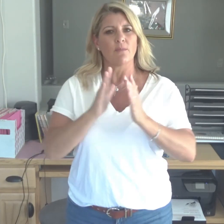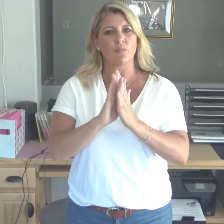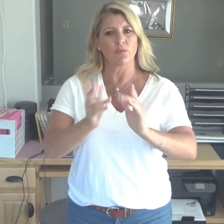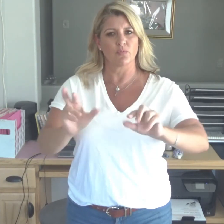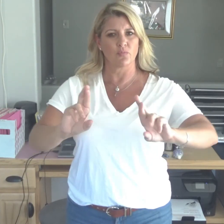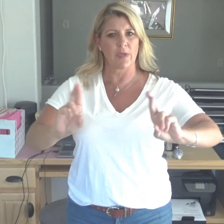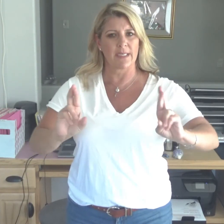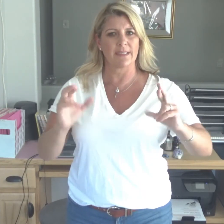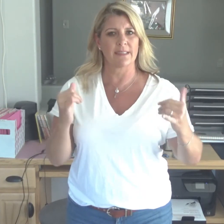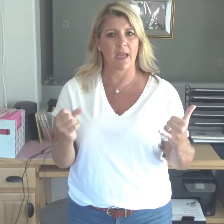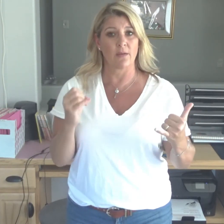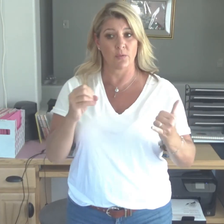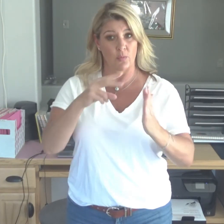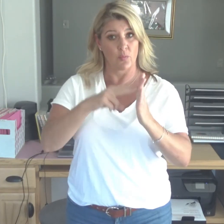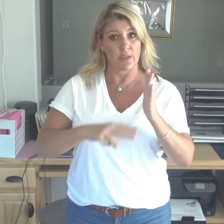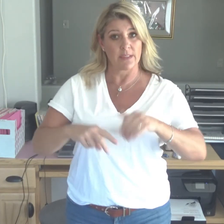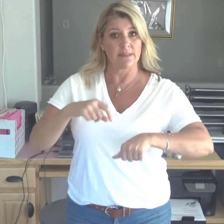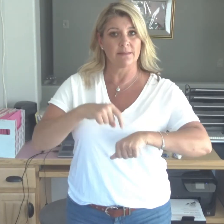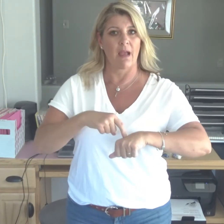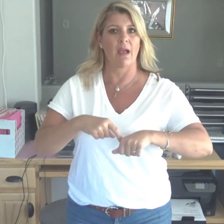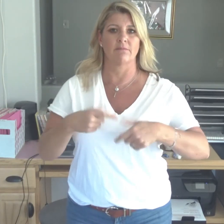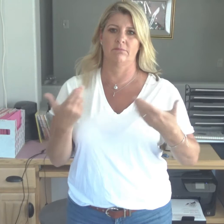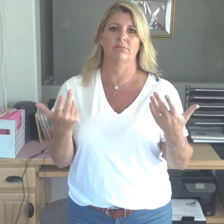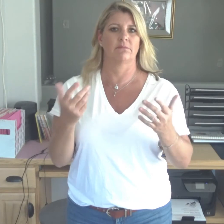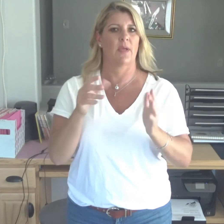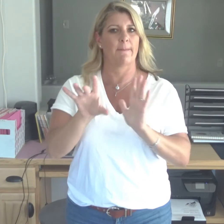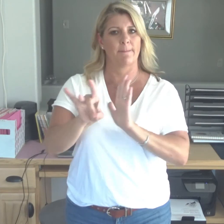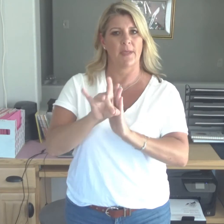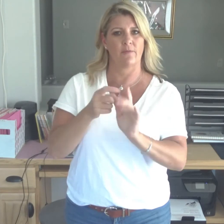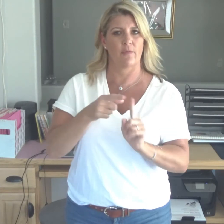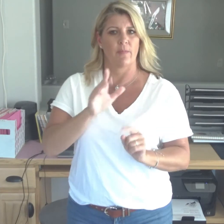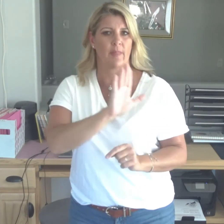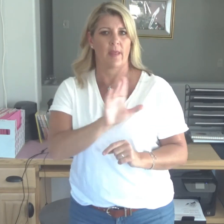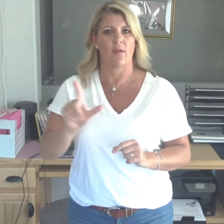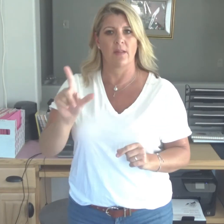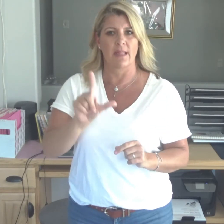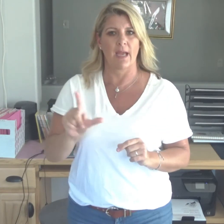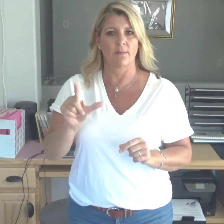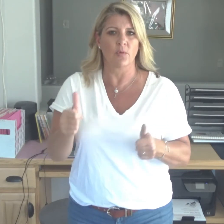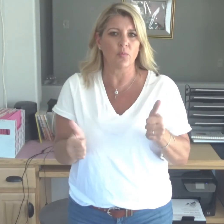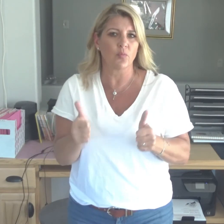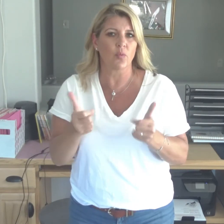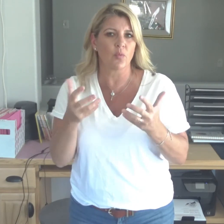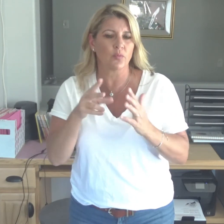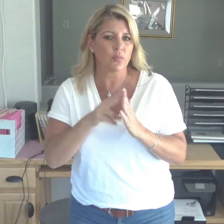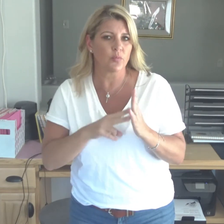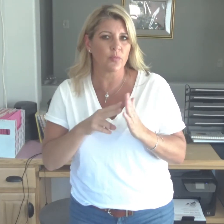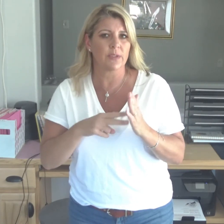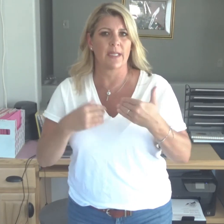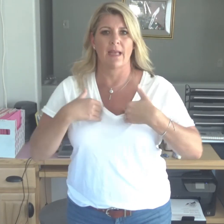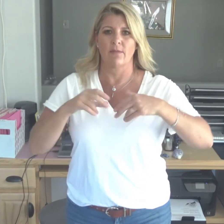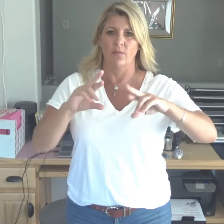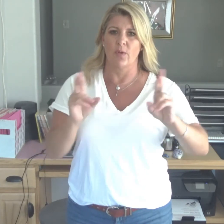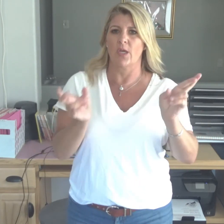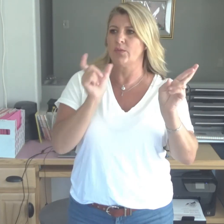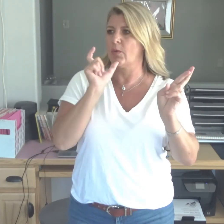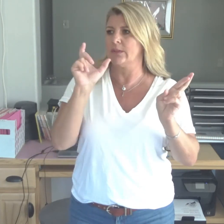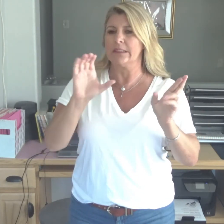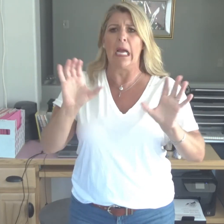so for sure do that, but have those books ready so when it's reading time, your kids can pick from their library which books that they want to